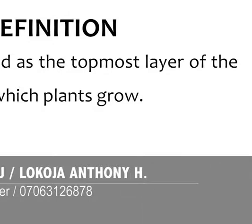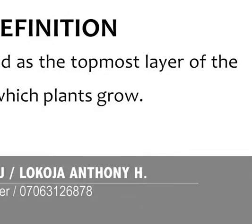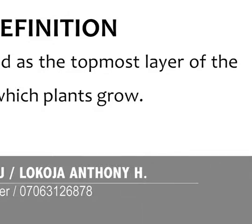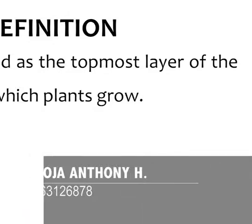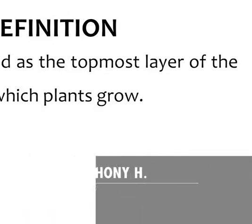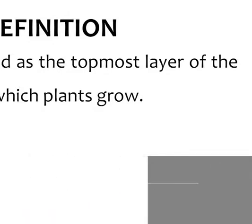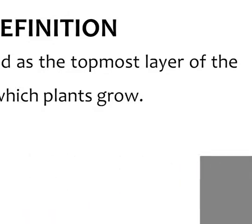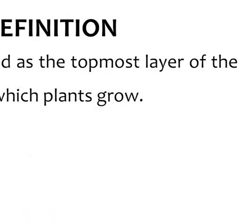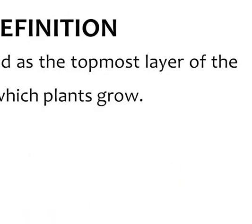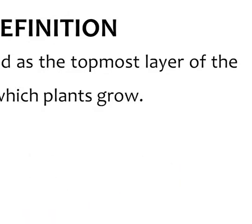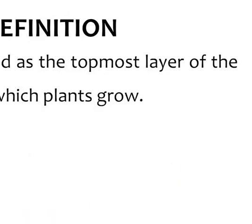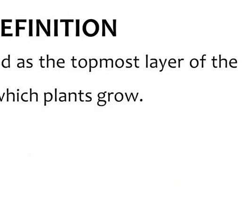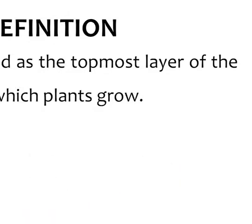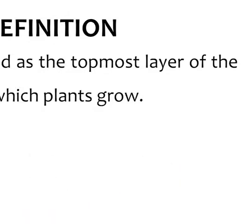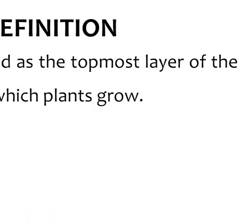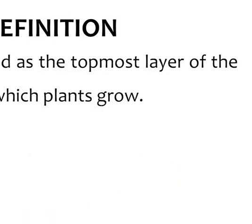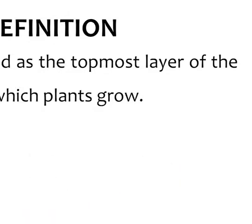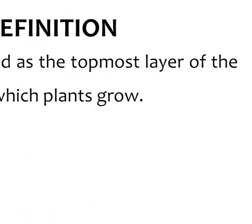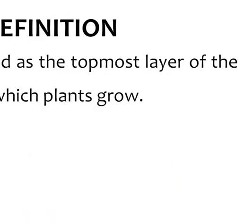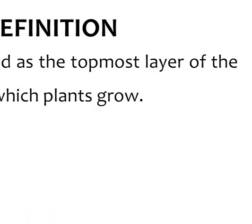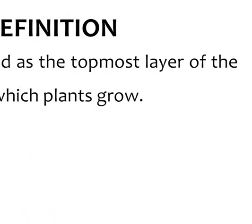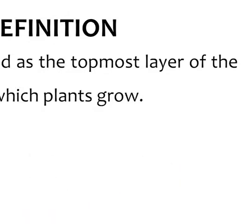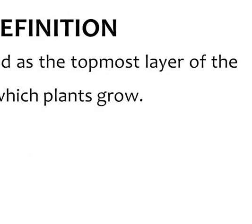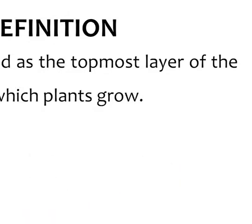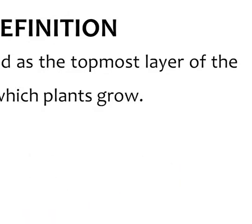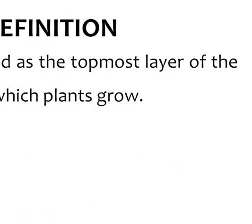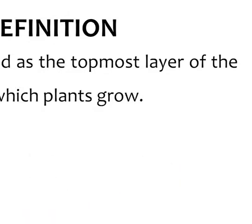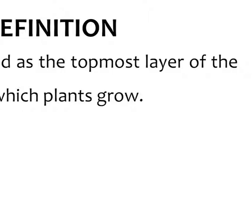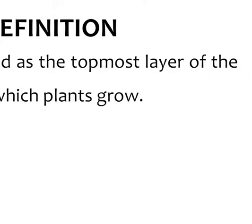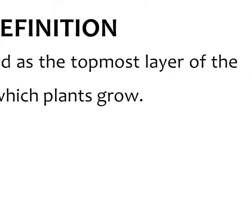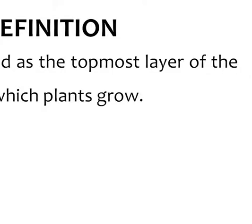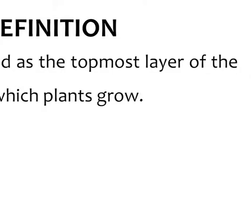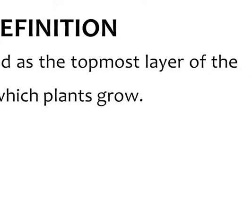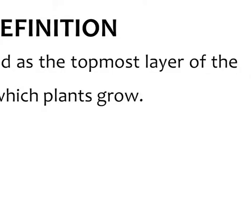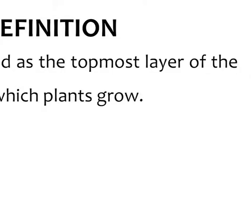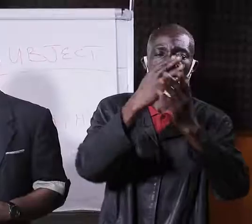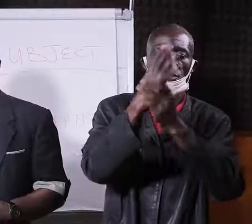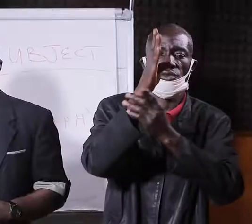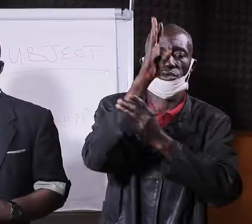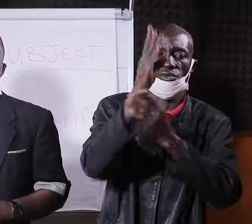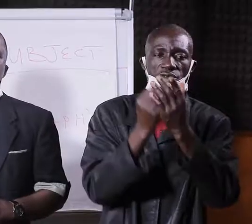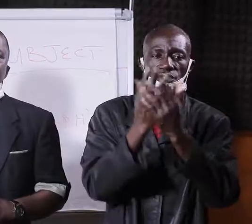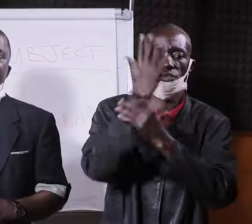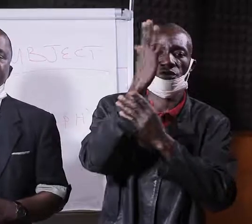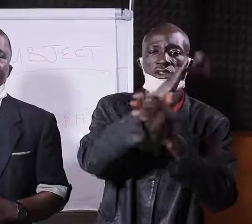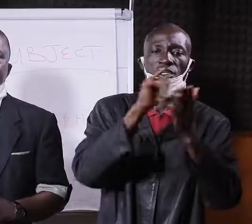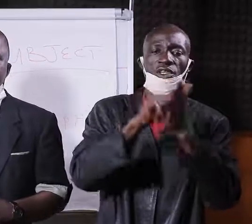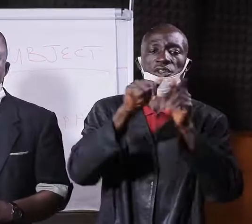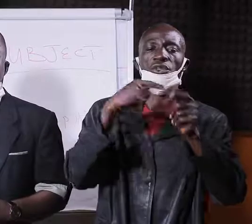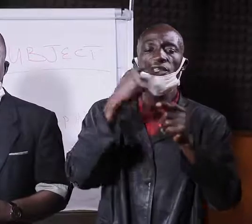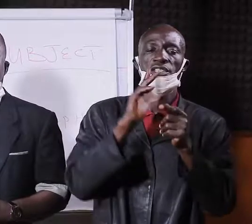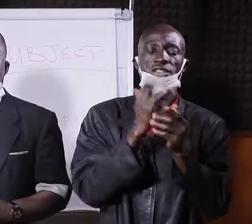the topmost layer of the earth crust on which plants grow. You can also